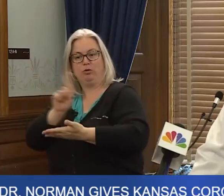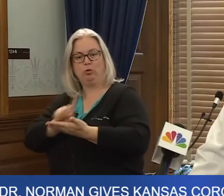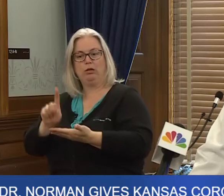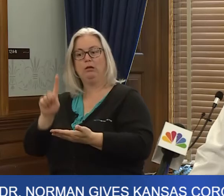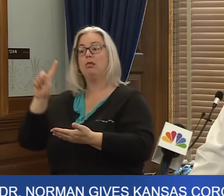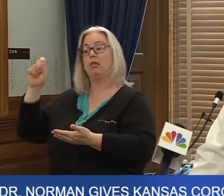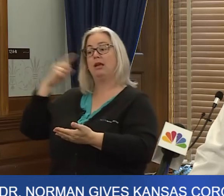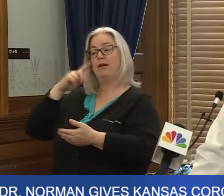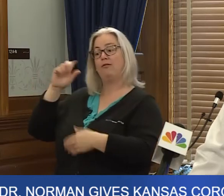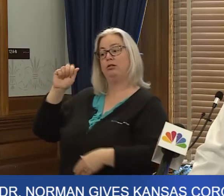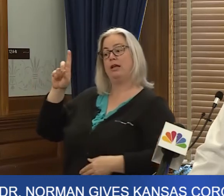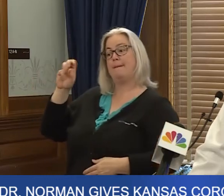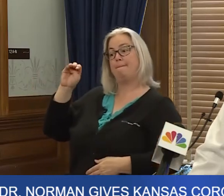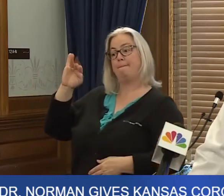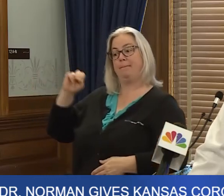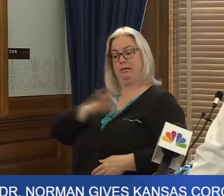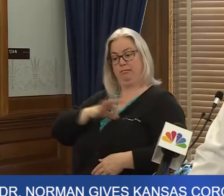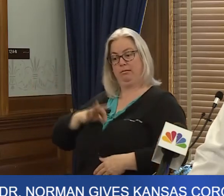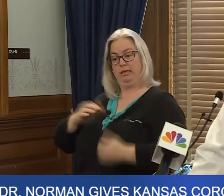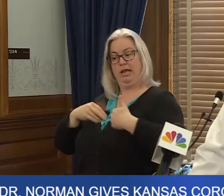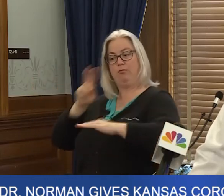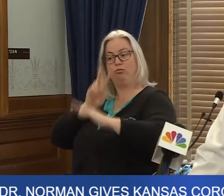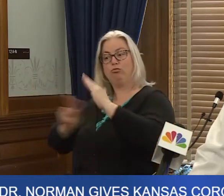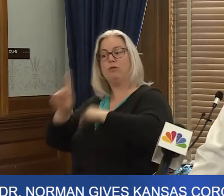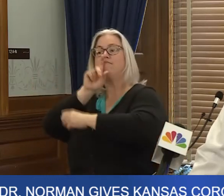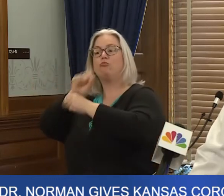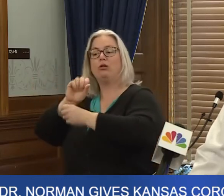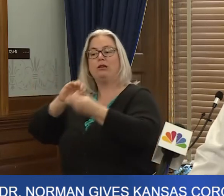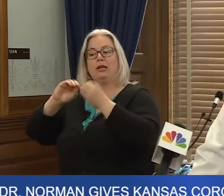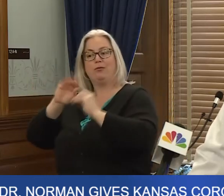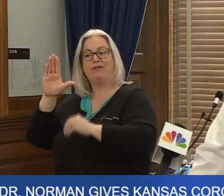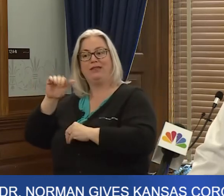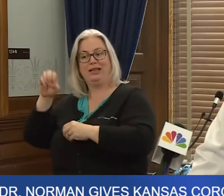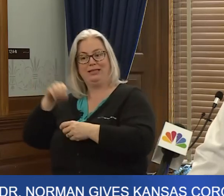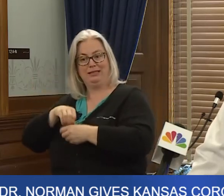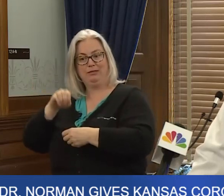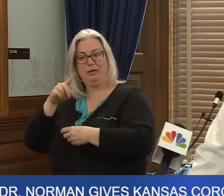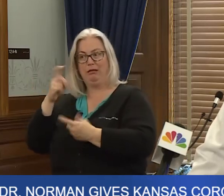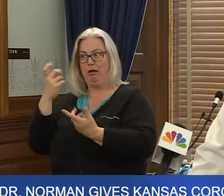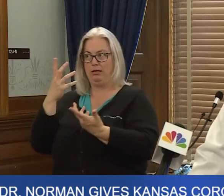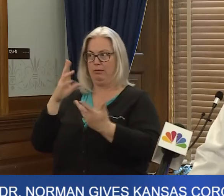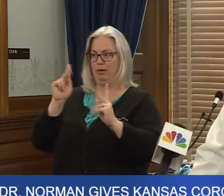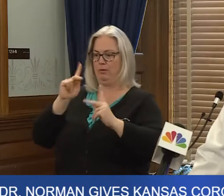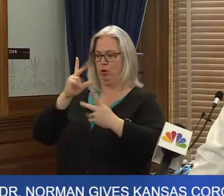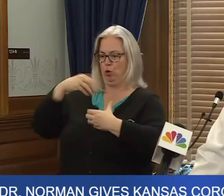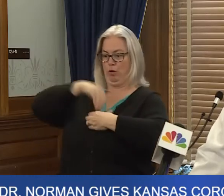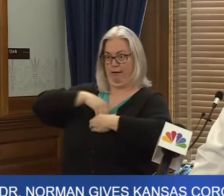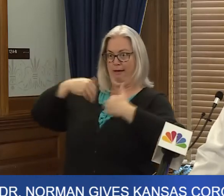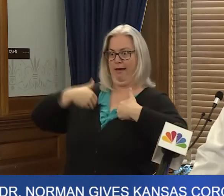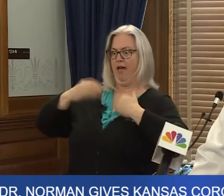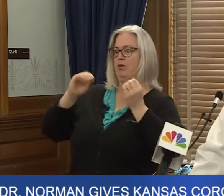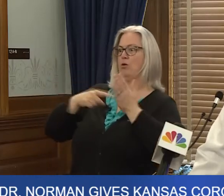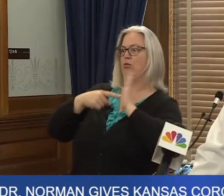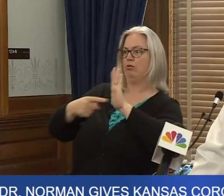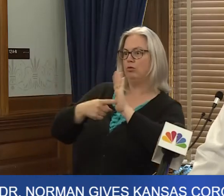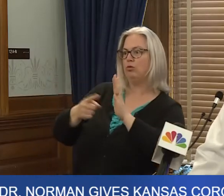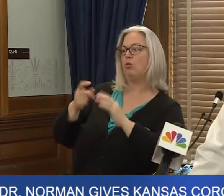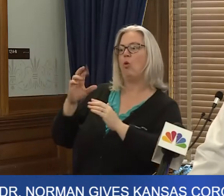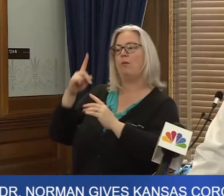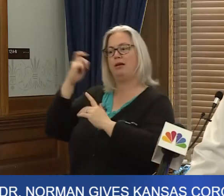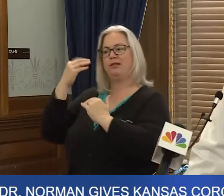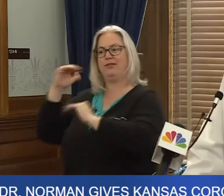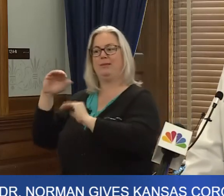governor's administration have any projections of the actual number of cases in Kansas due to asymptomatic people or underreported cases or limited